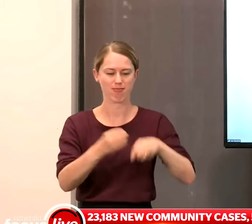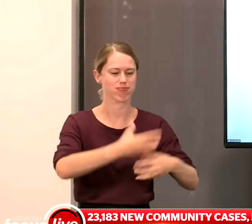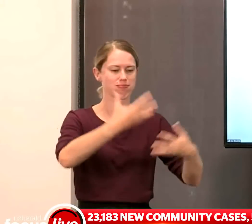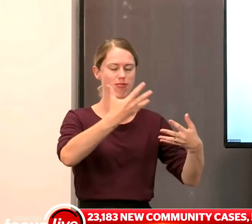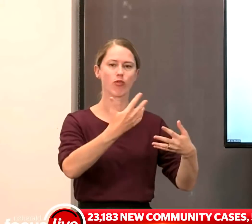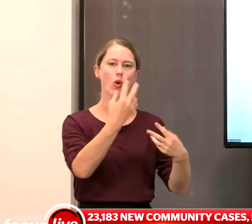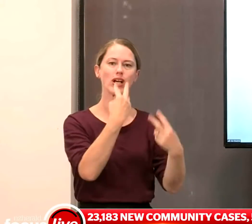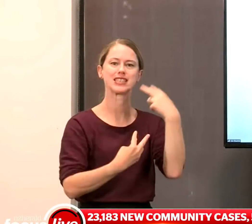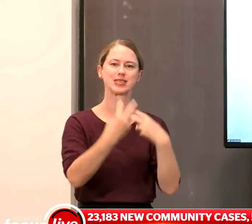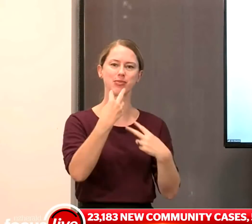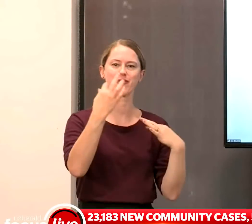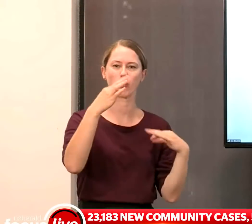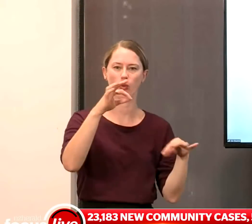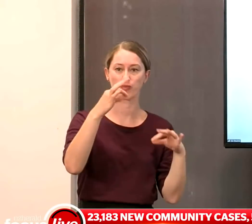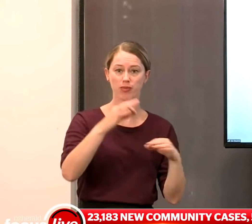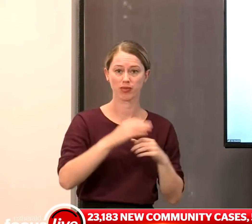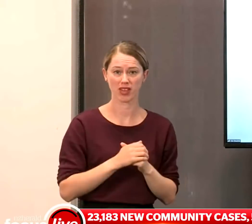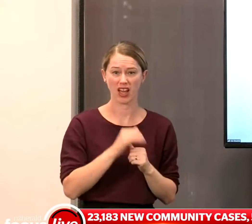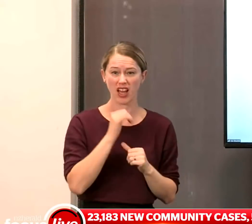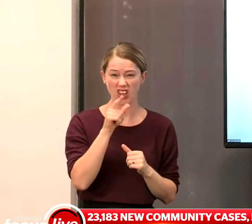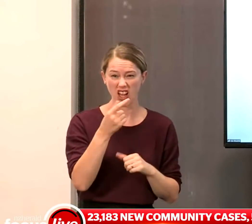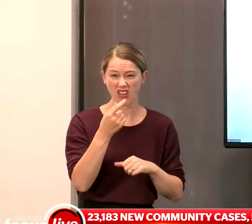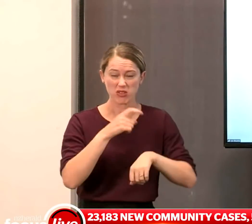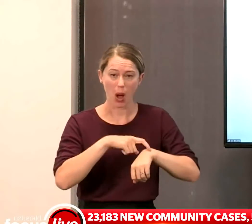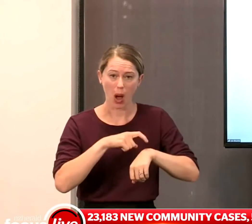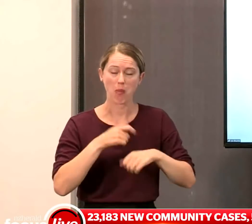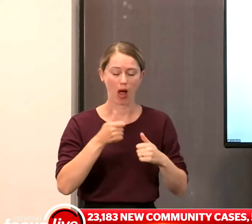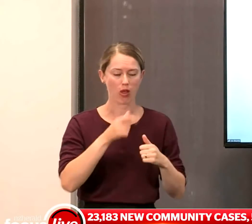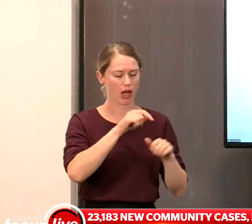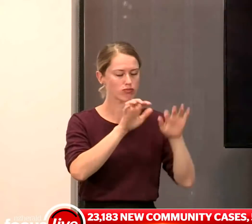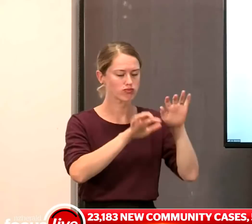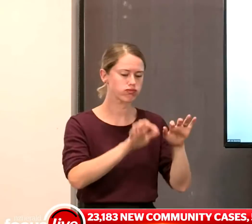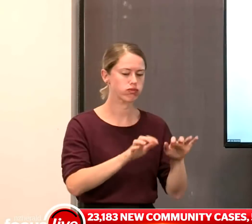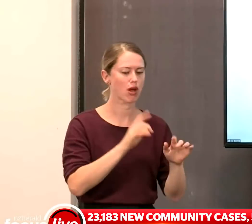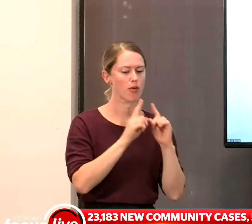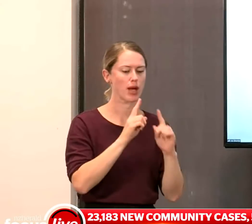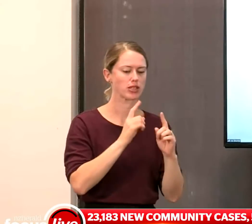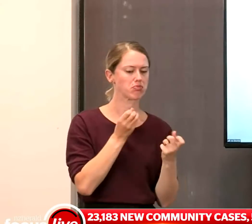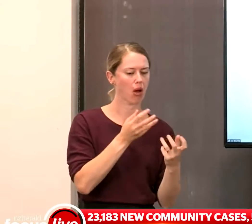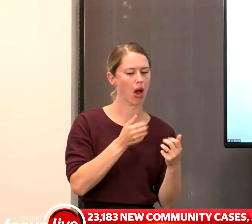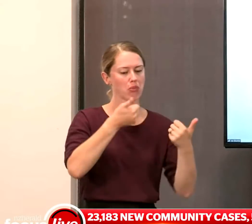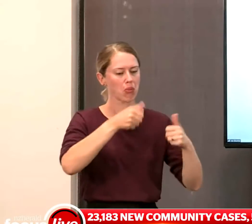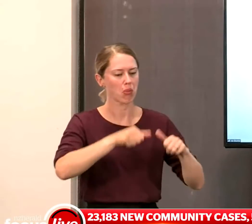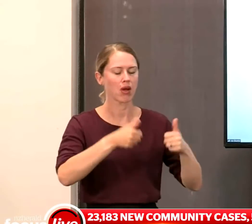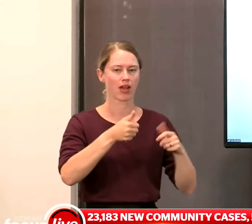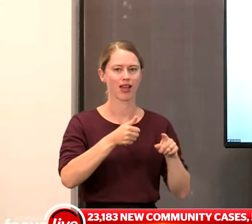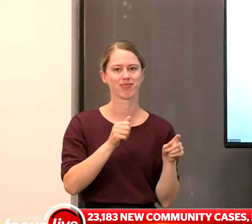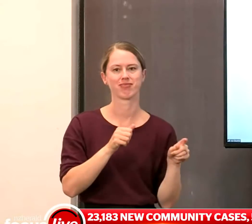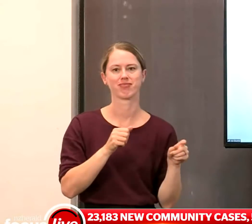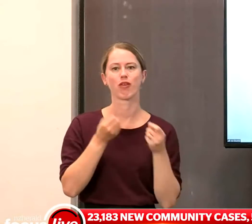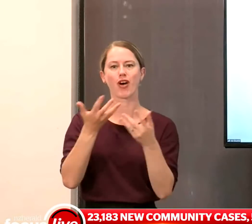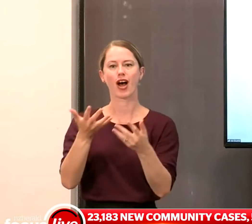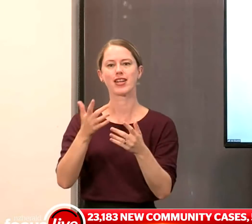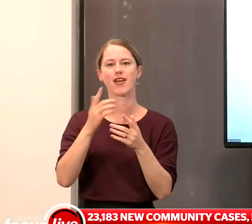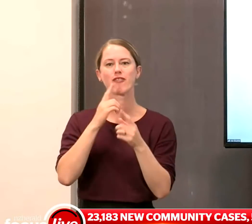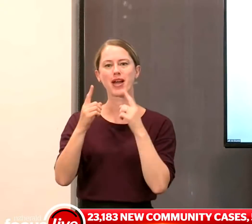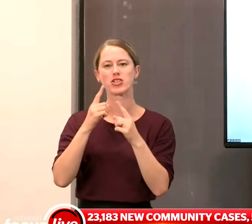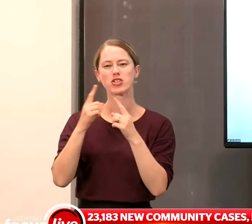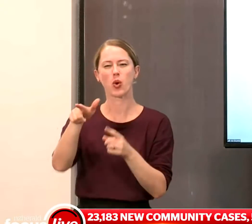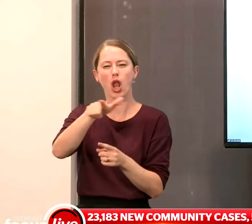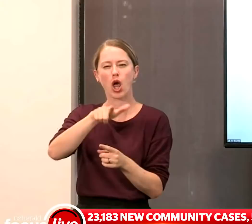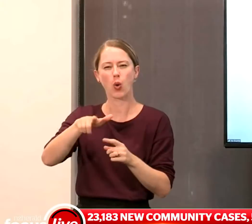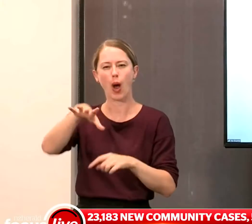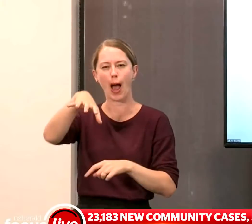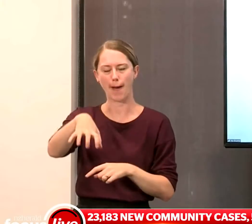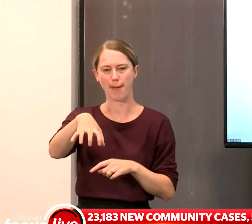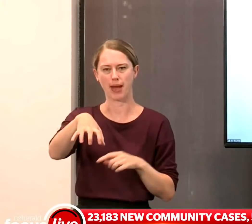assessment form. If you can take the time to complete that, that provides information to our local care coordination hubs, and they're